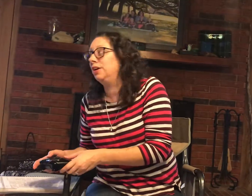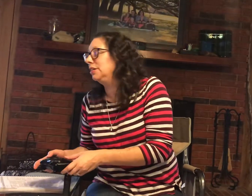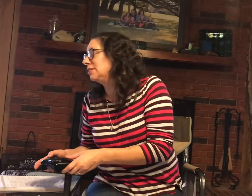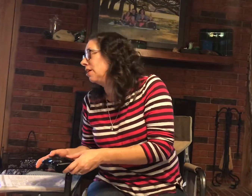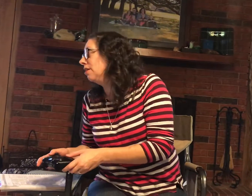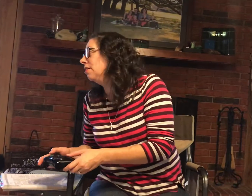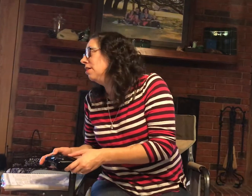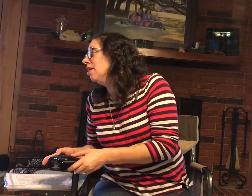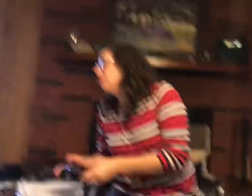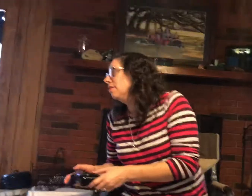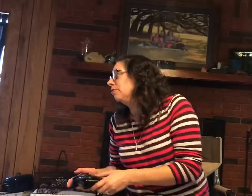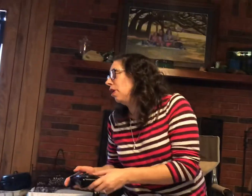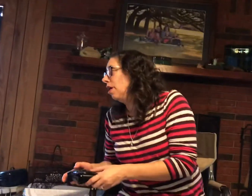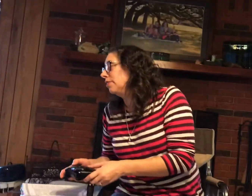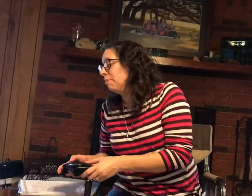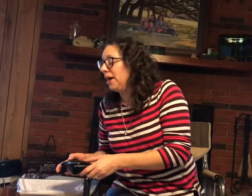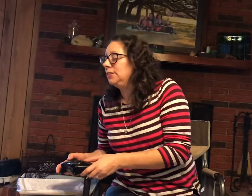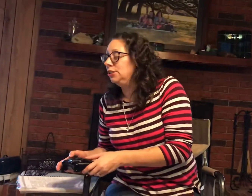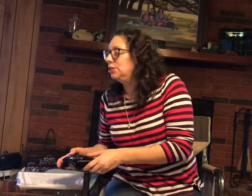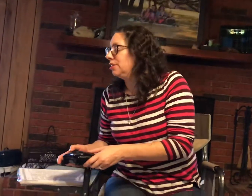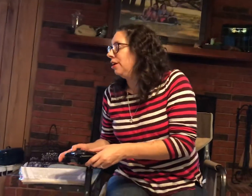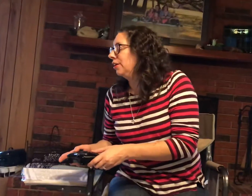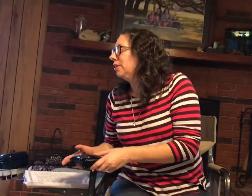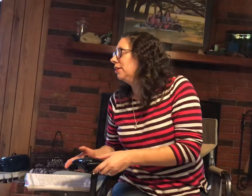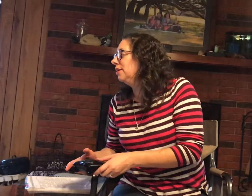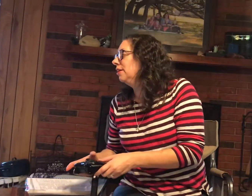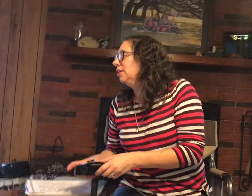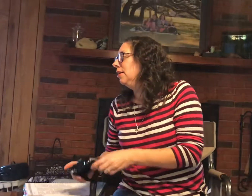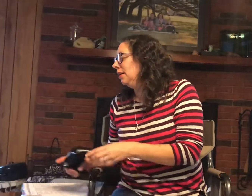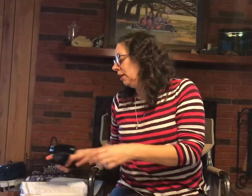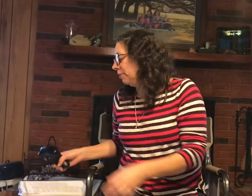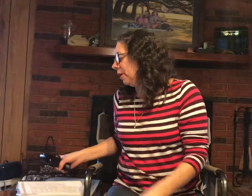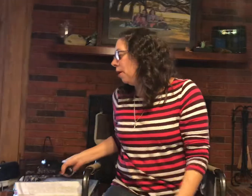is long, the passage is long. Here we go. Oh,